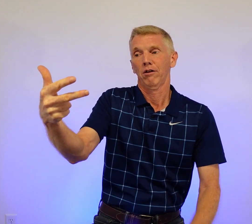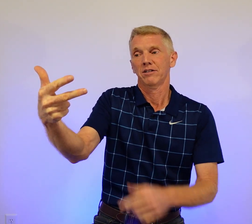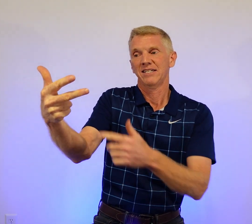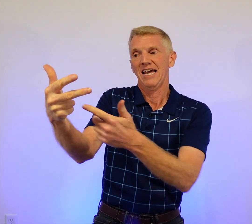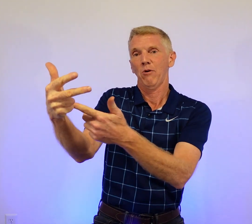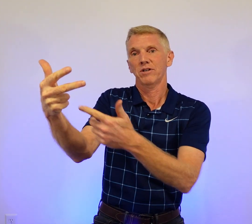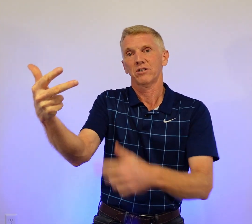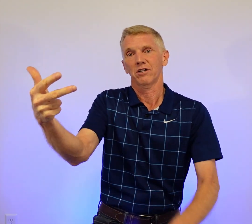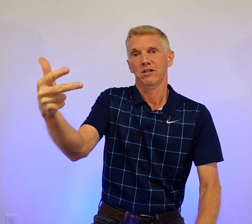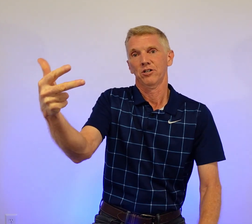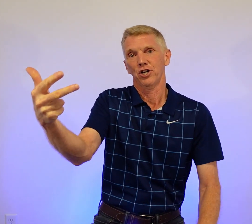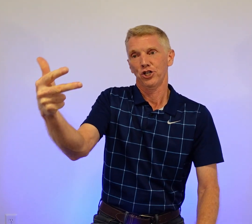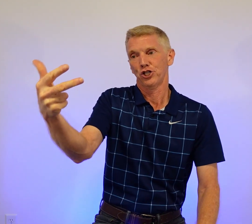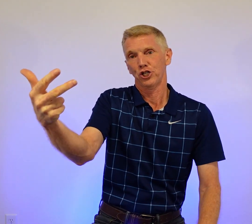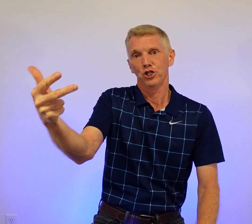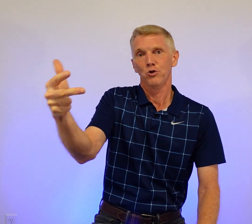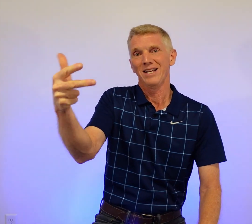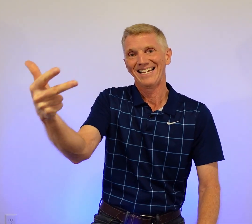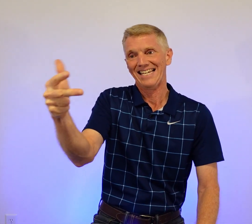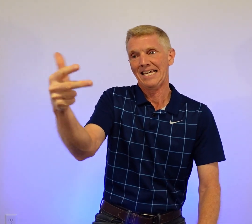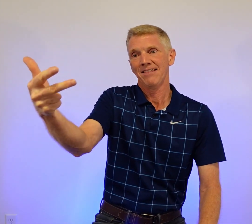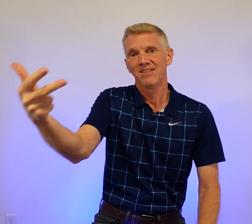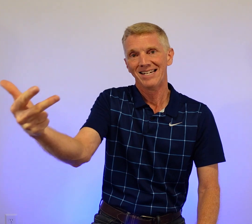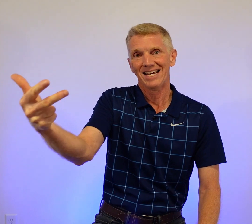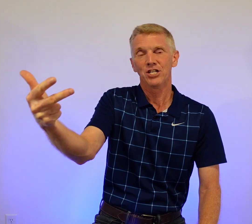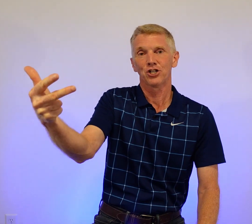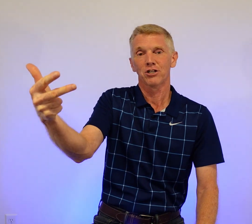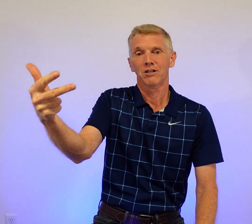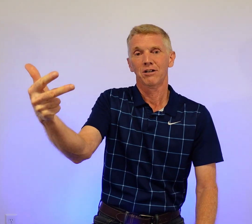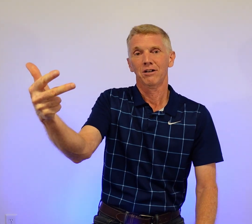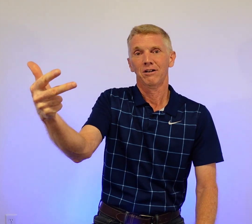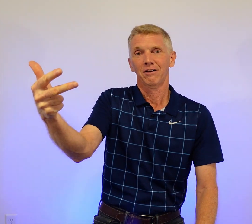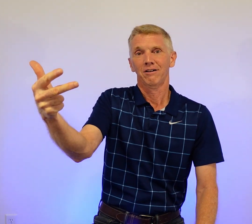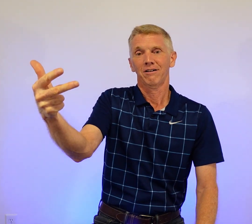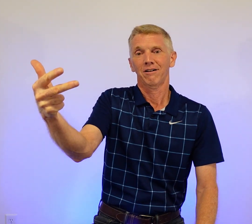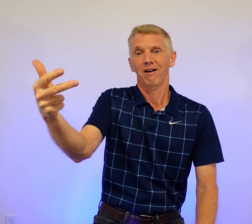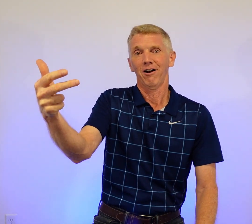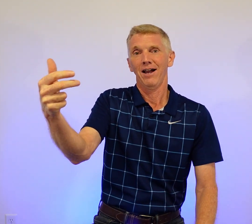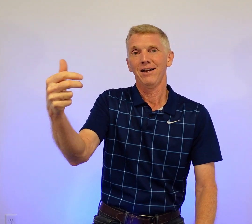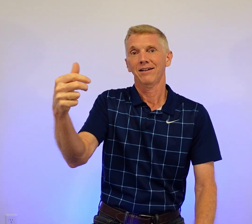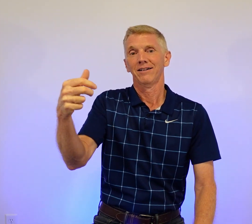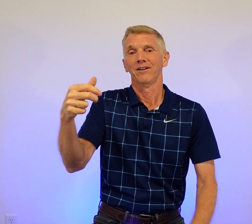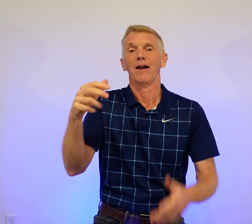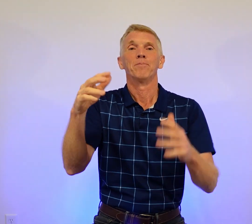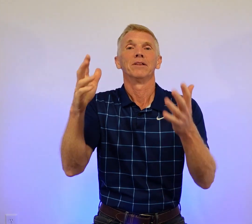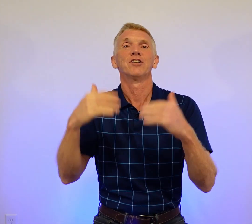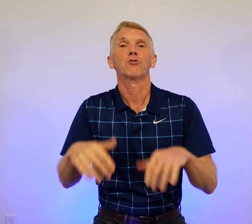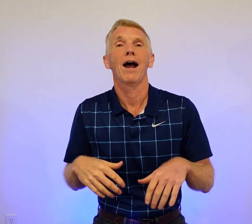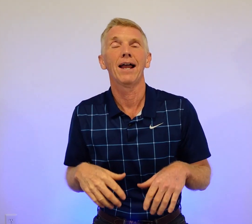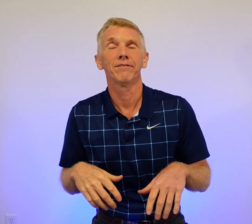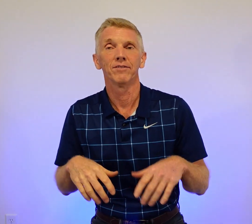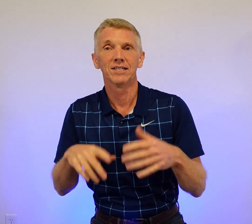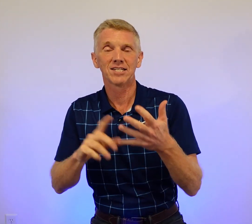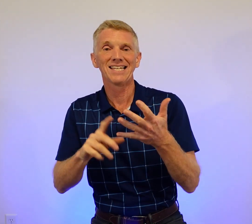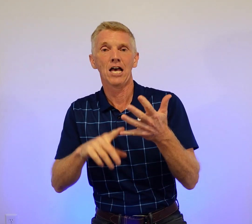see how it's skewed? It's in the ditch. All right? All right, let's try the